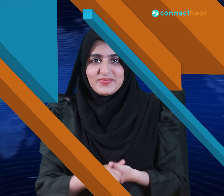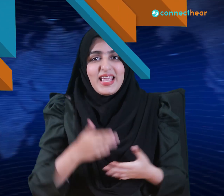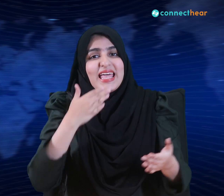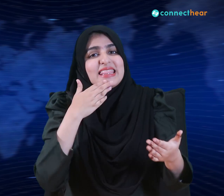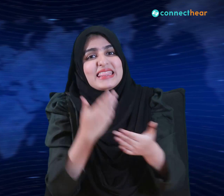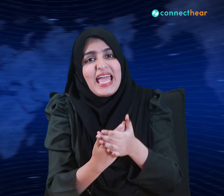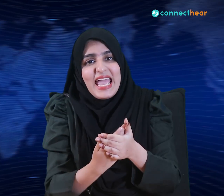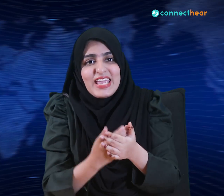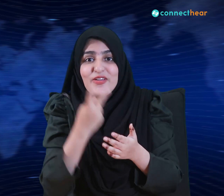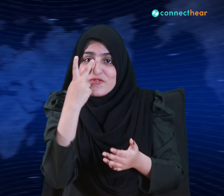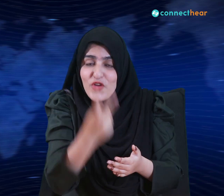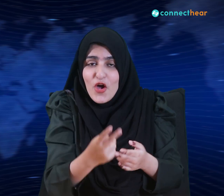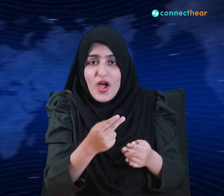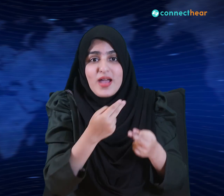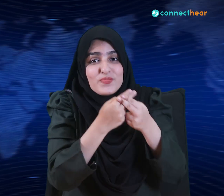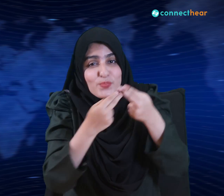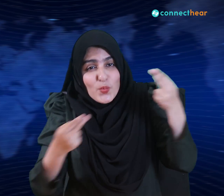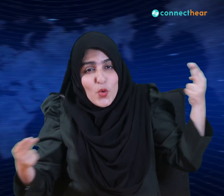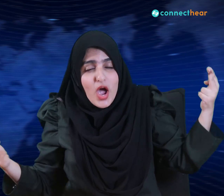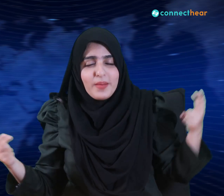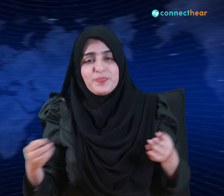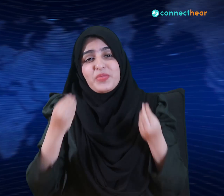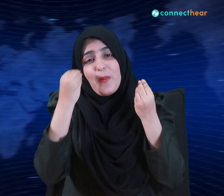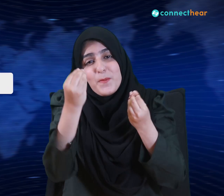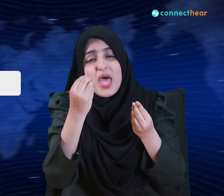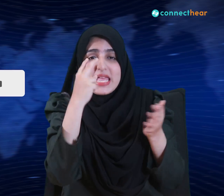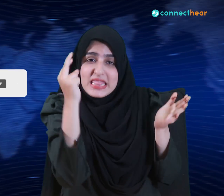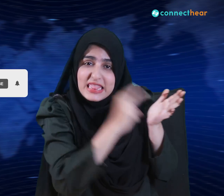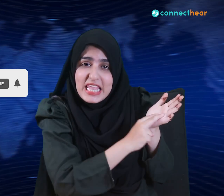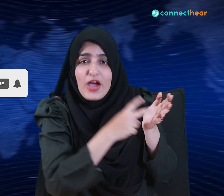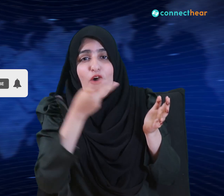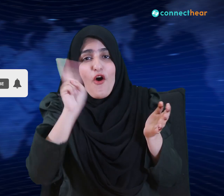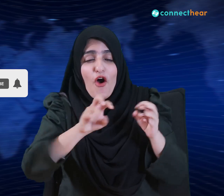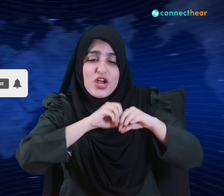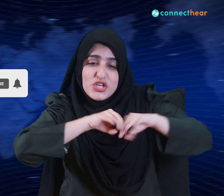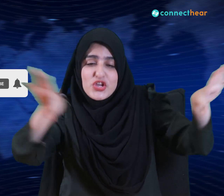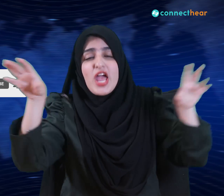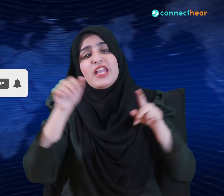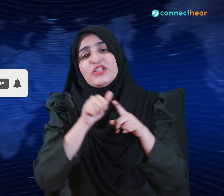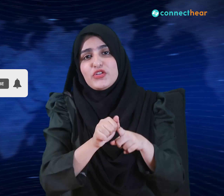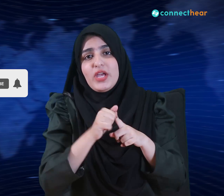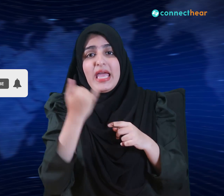Thank you for watching the news. Please listen and share with others. If you like the